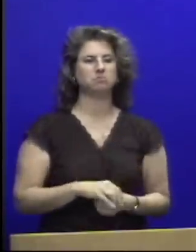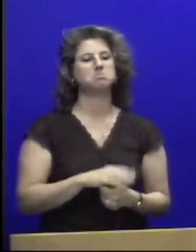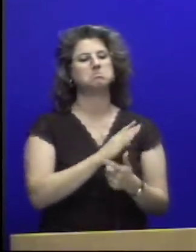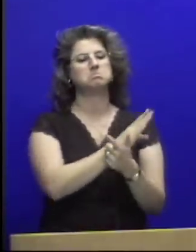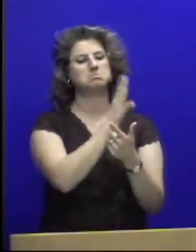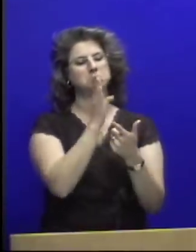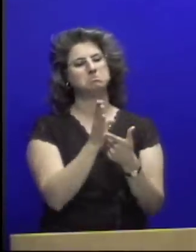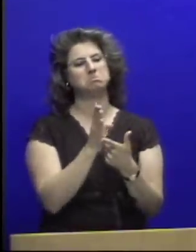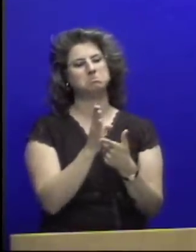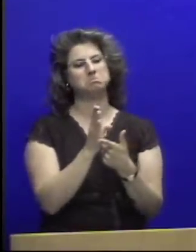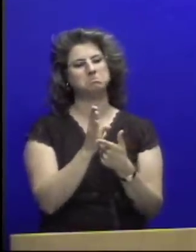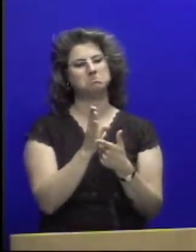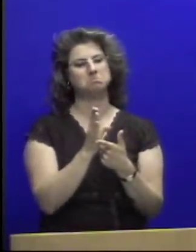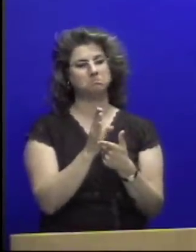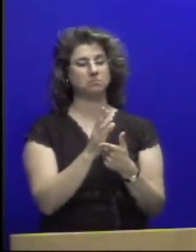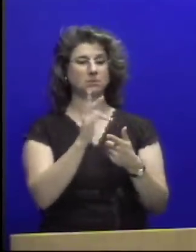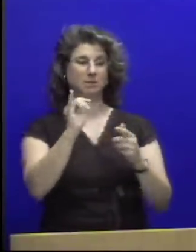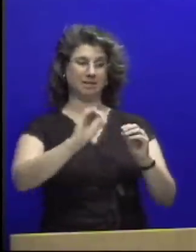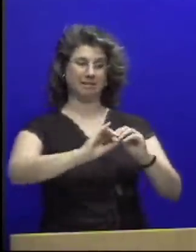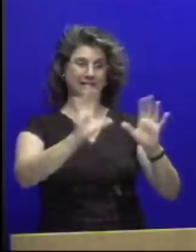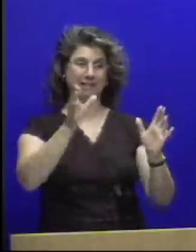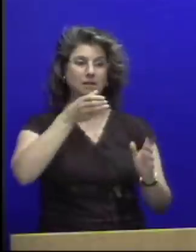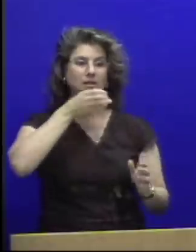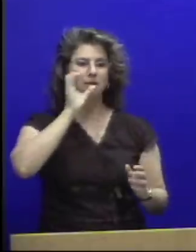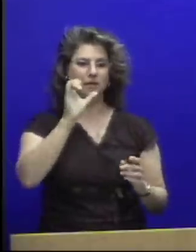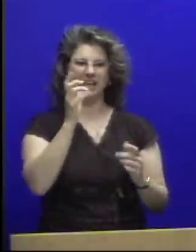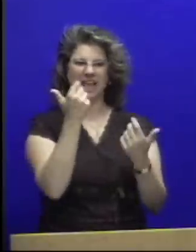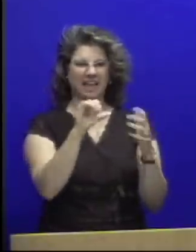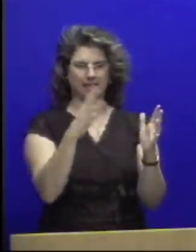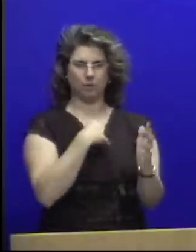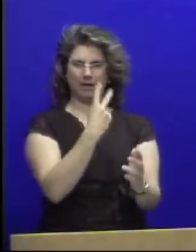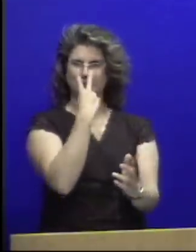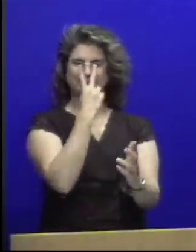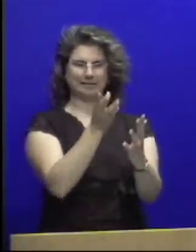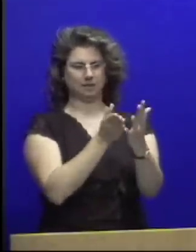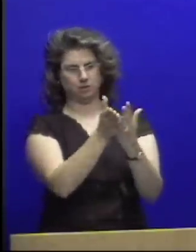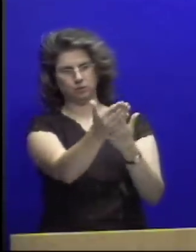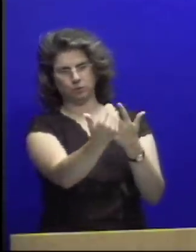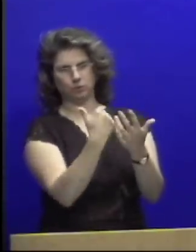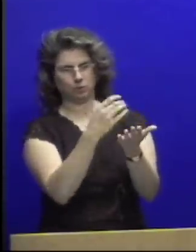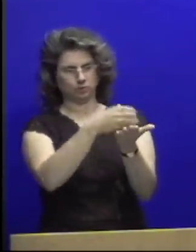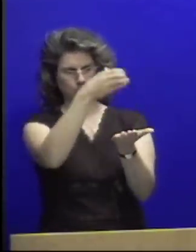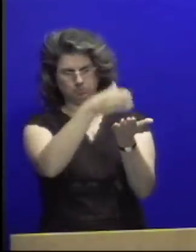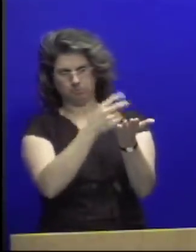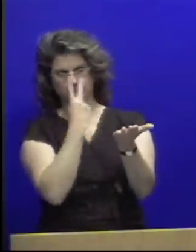And clear liquids are anything you can see through.